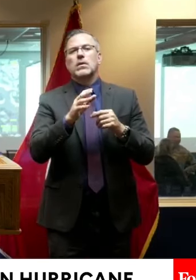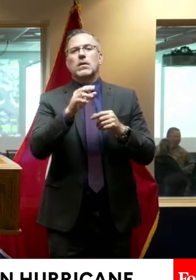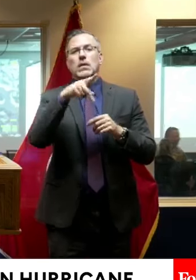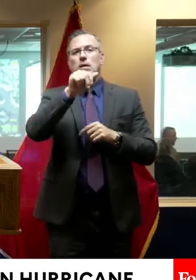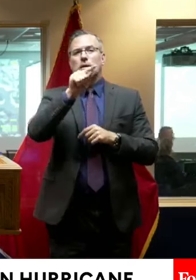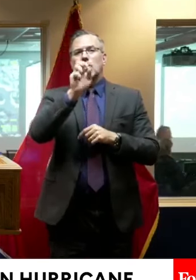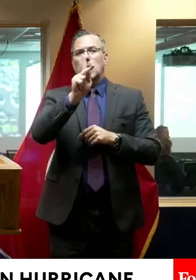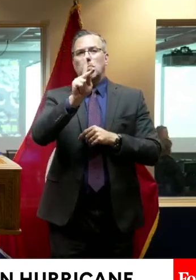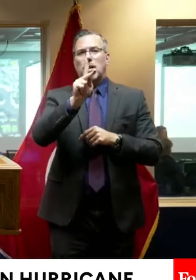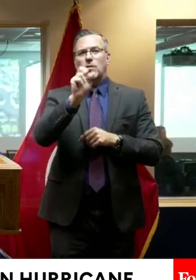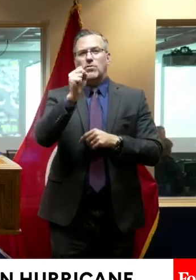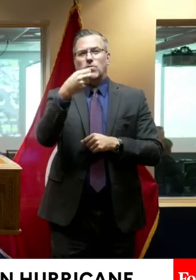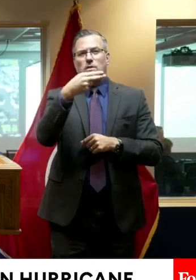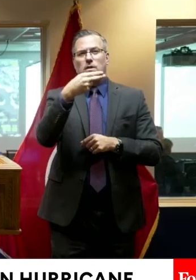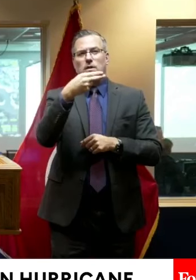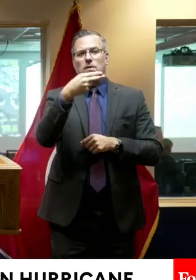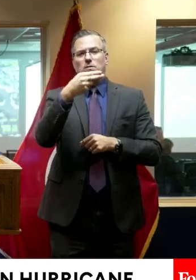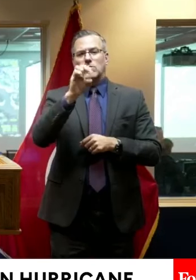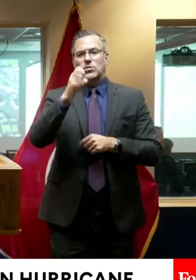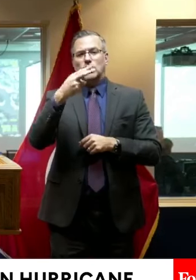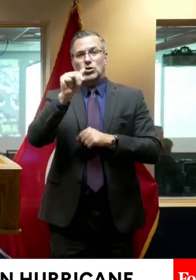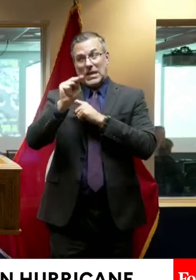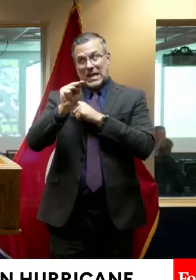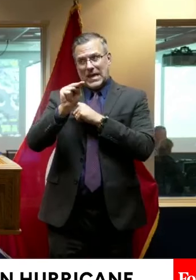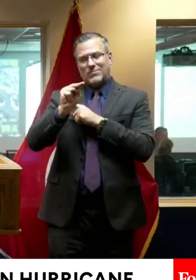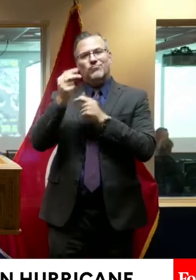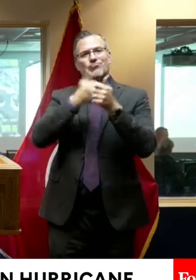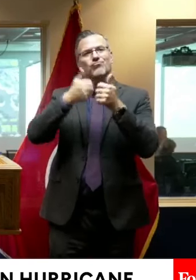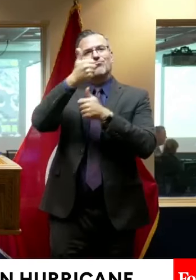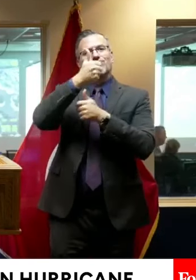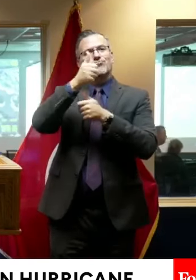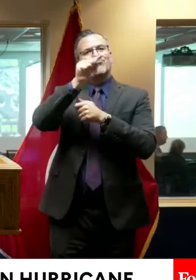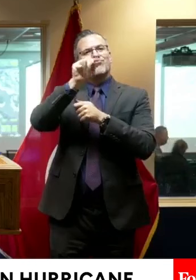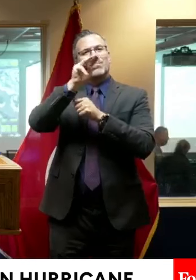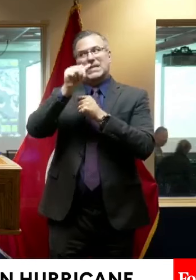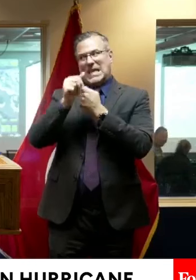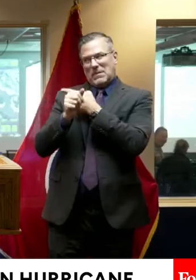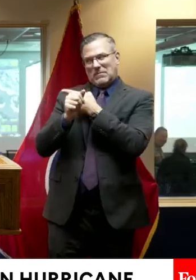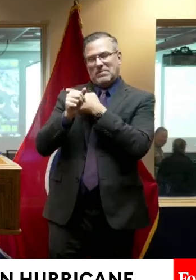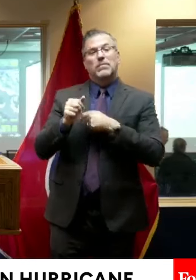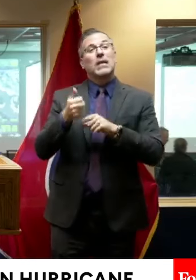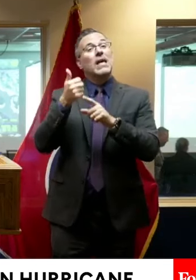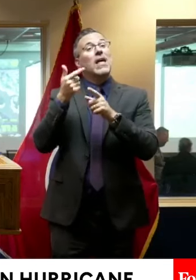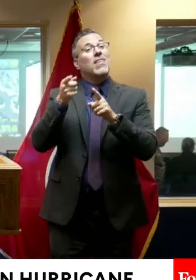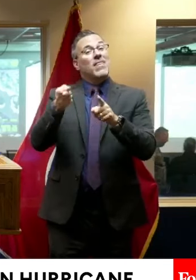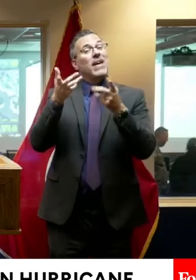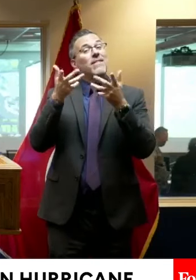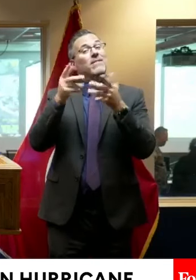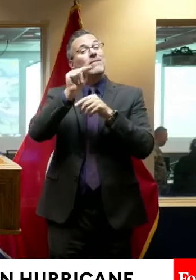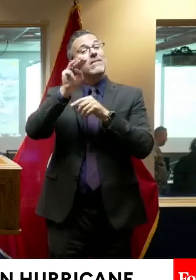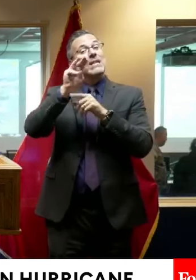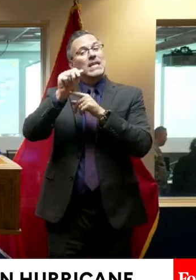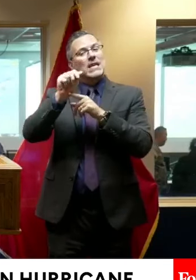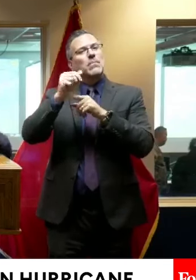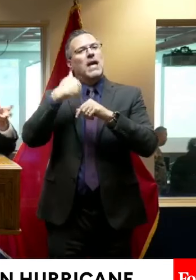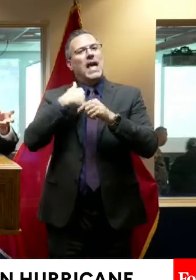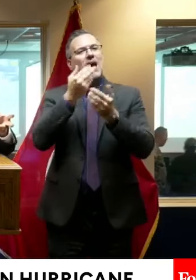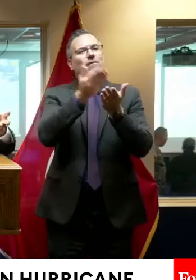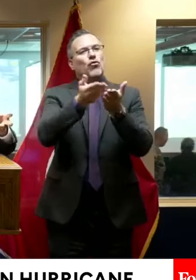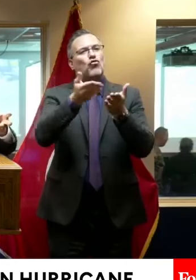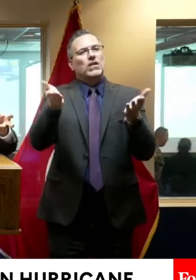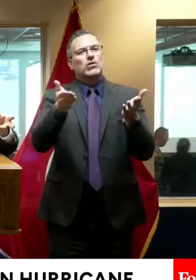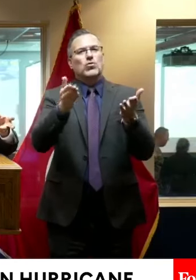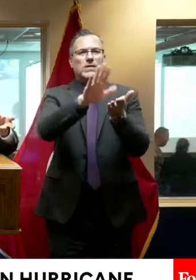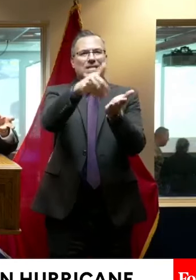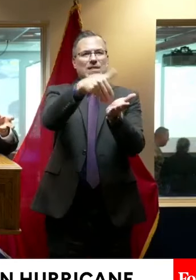Patrick Sheehan is here with our director of TEMA. TEMA has put in place a multi-agency resource center in two